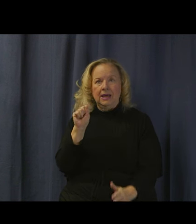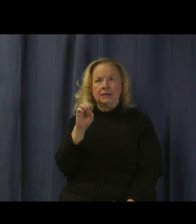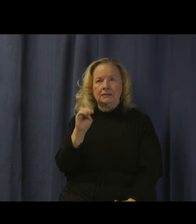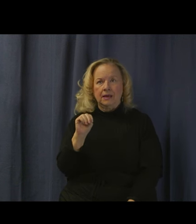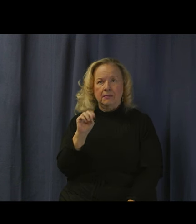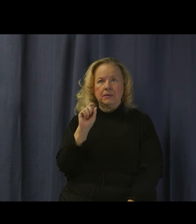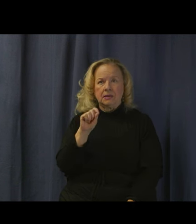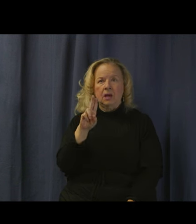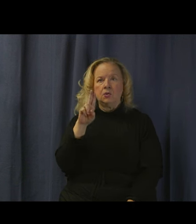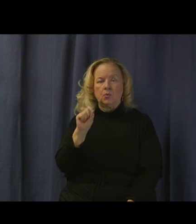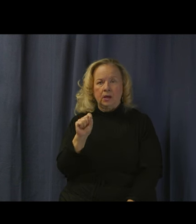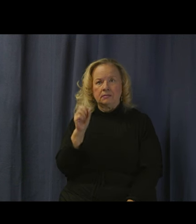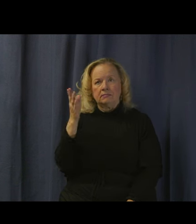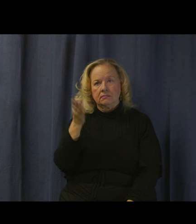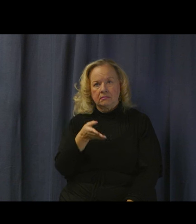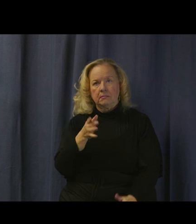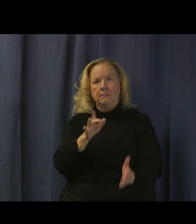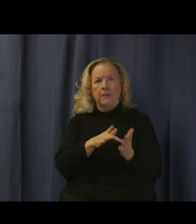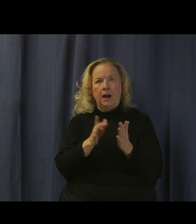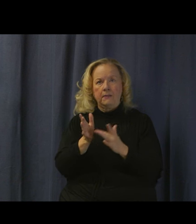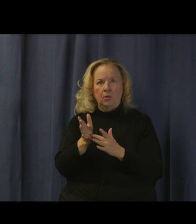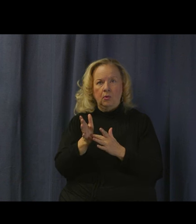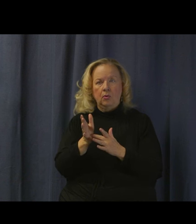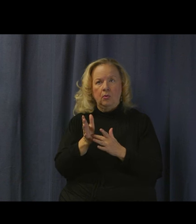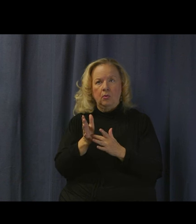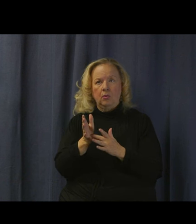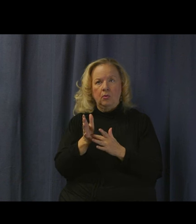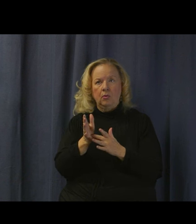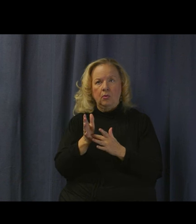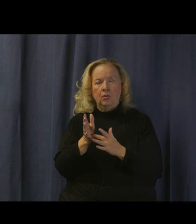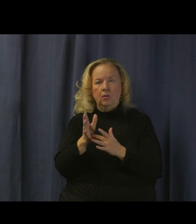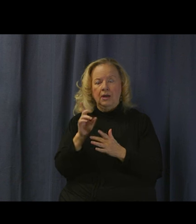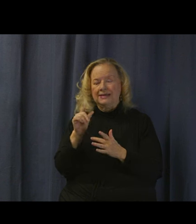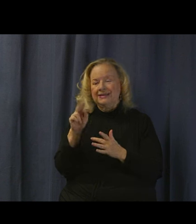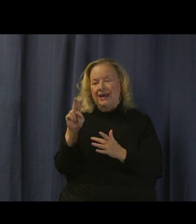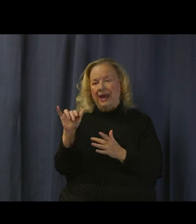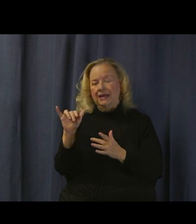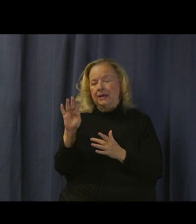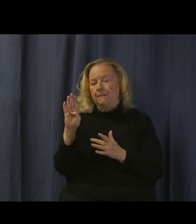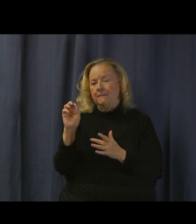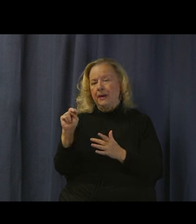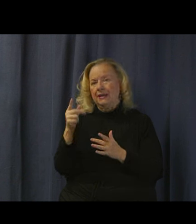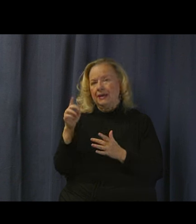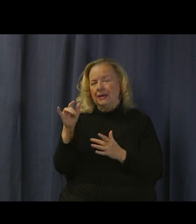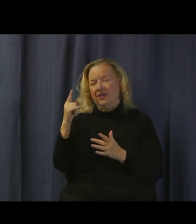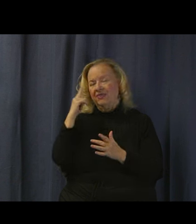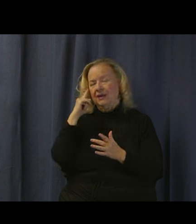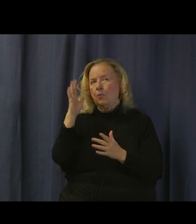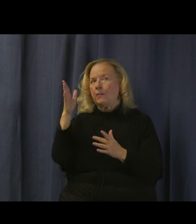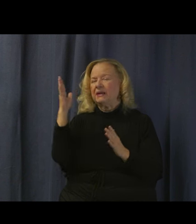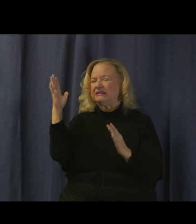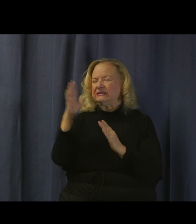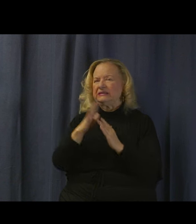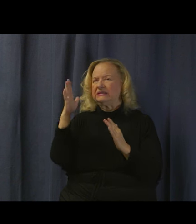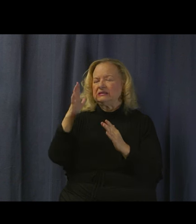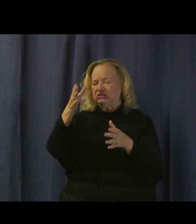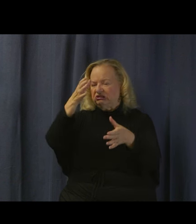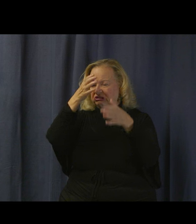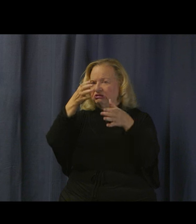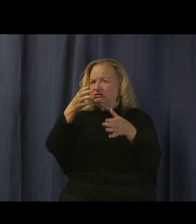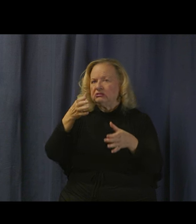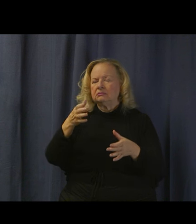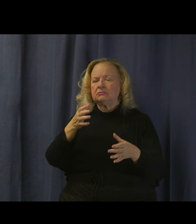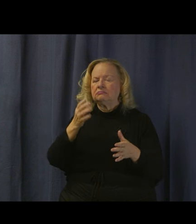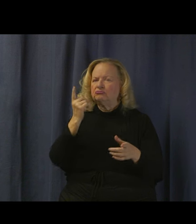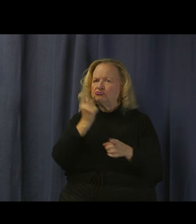esm.us/Bible. And we, Danny and I, really believe that this will be the number one most scholarly, literally translated online